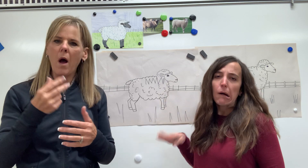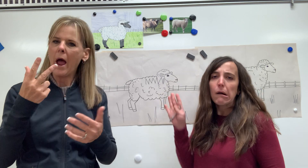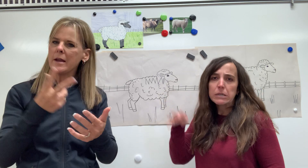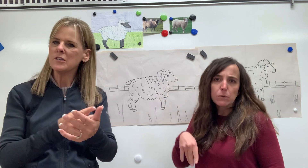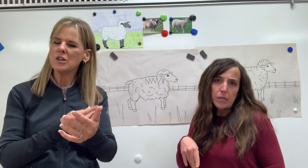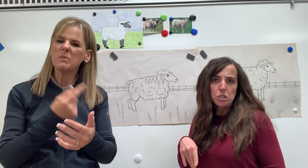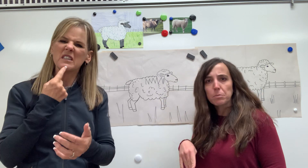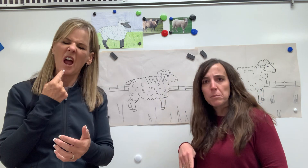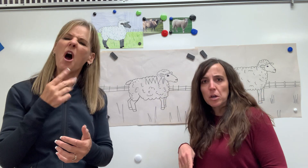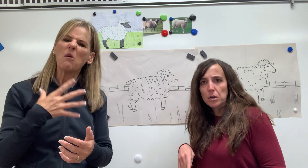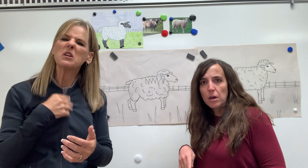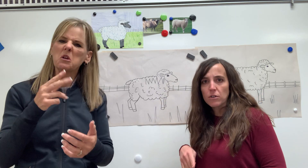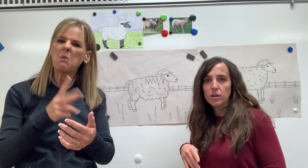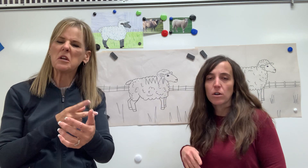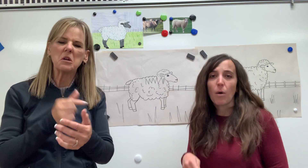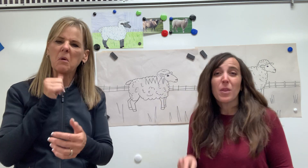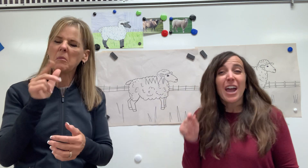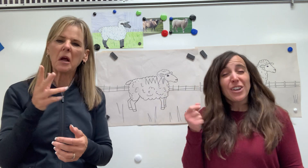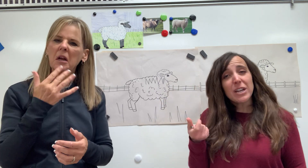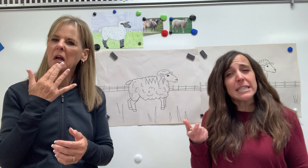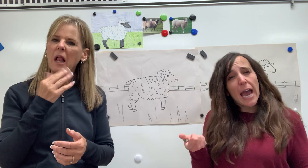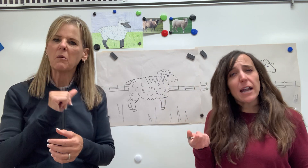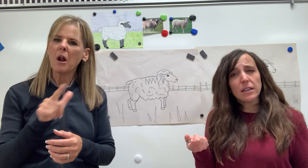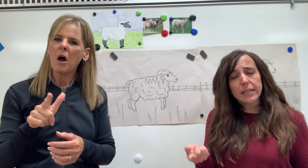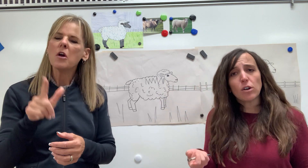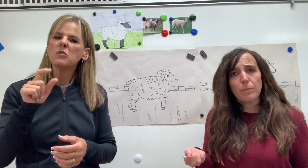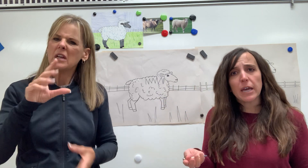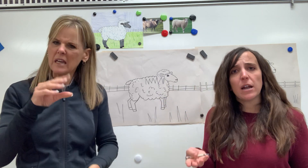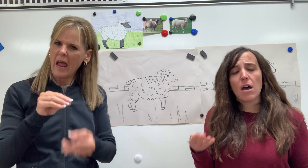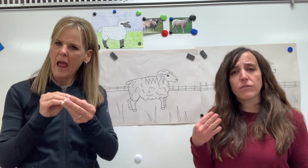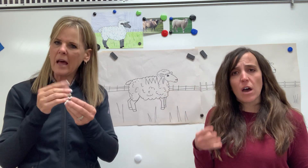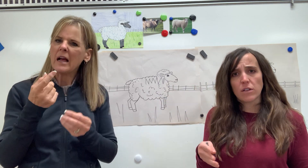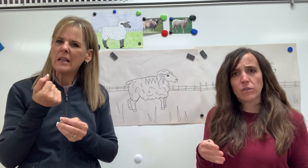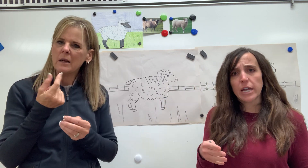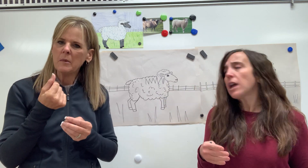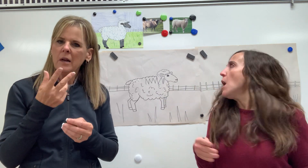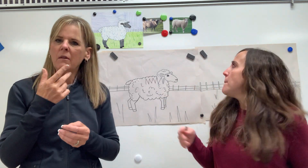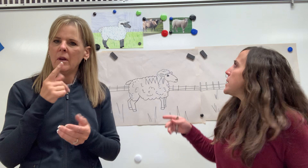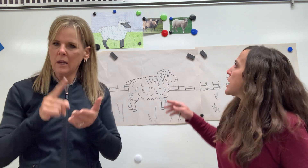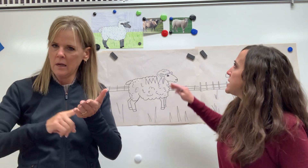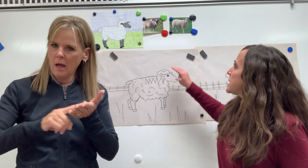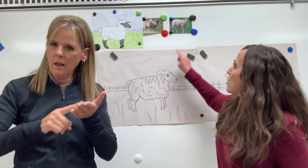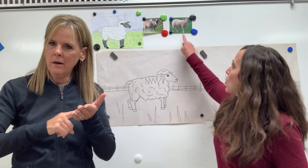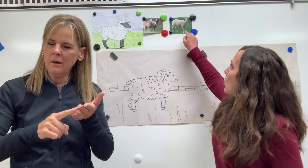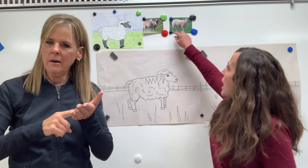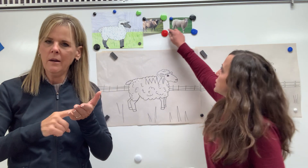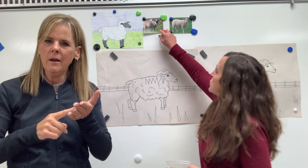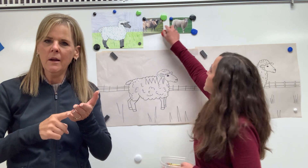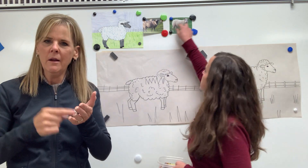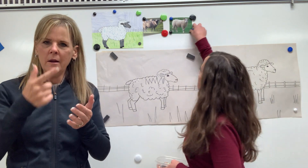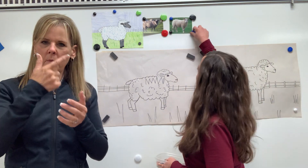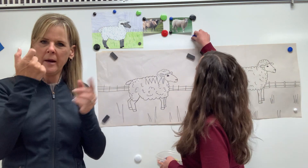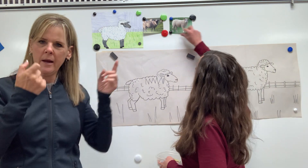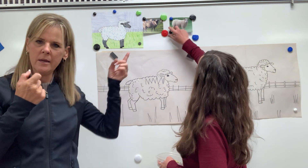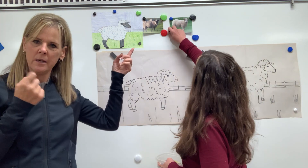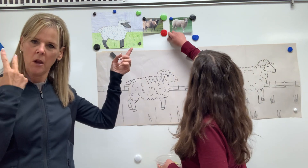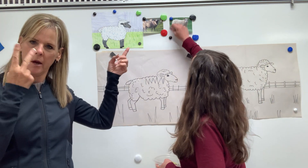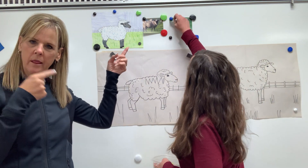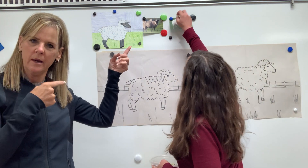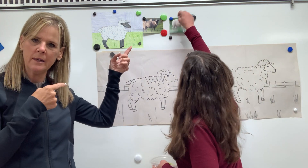oh, it's a white sheep, I'm not gonna color it at all. You need to add a little bit of coloring because as you can see, look at this.